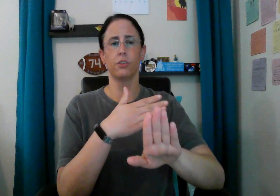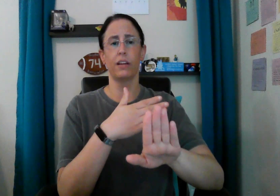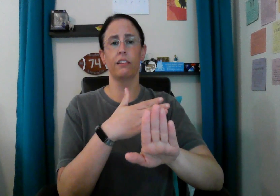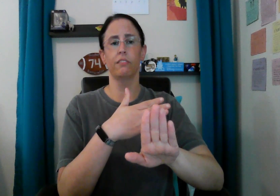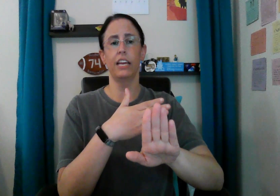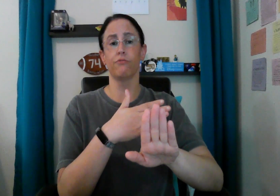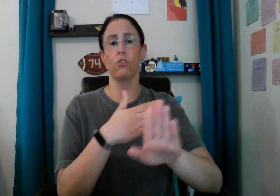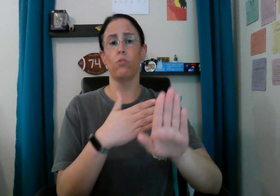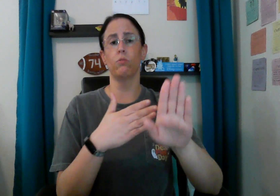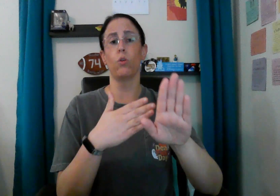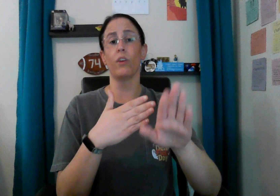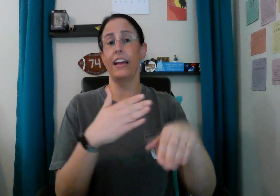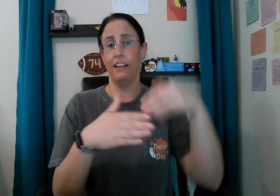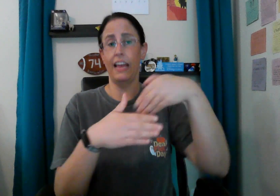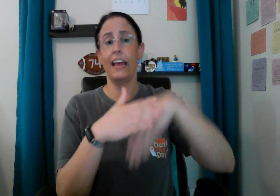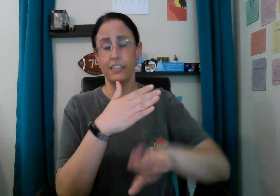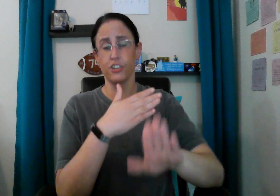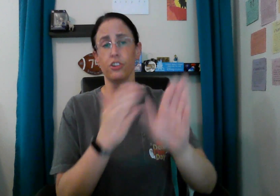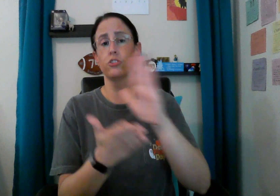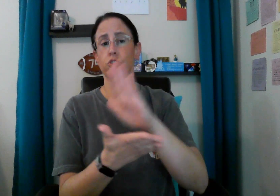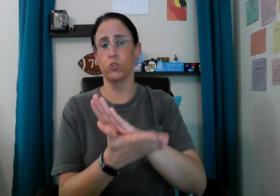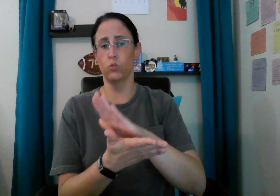like enroll or enter school.